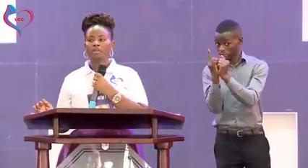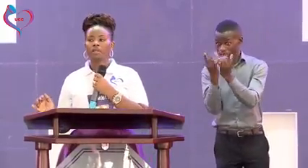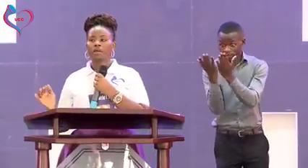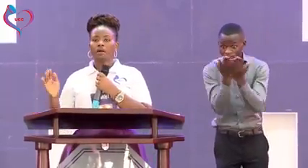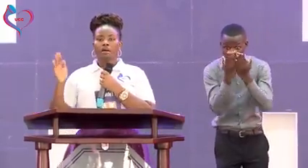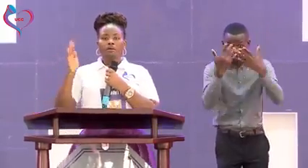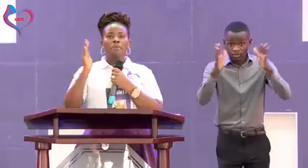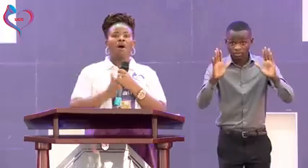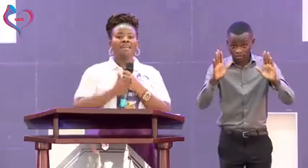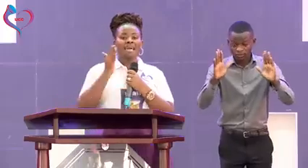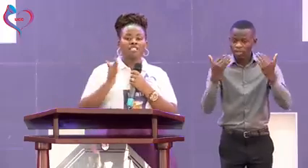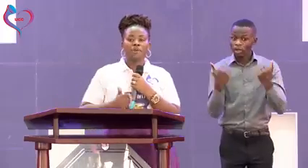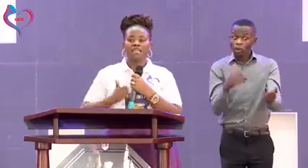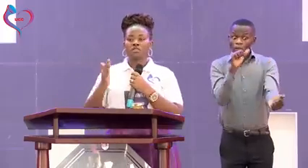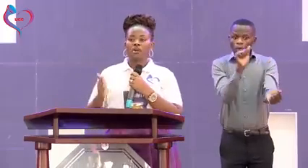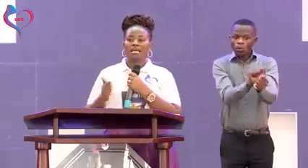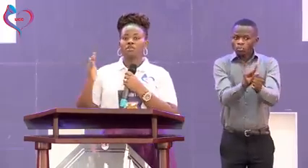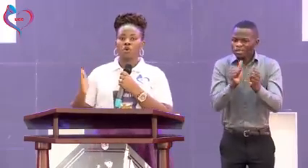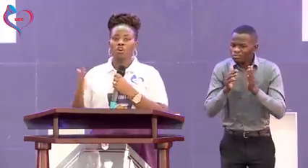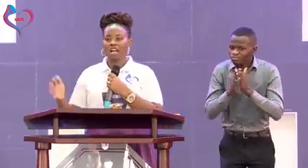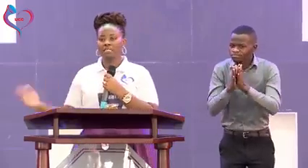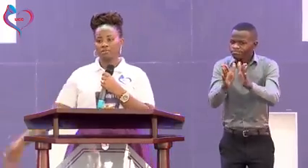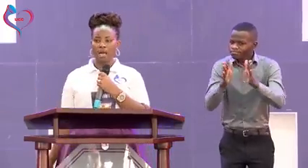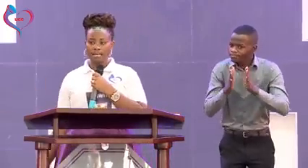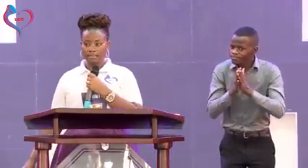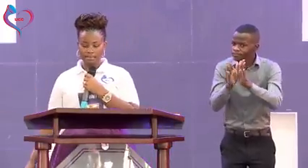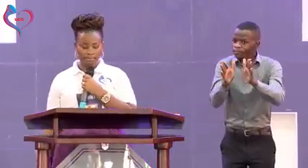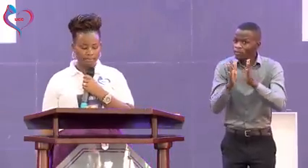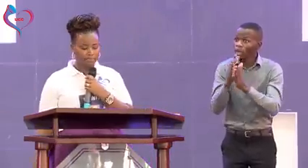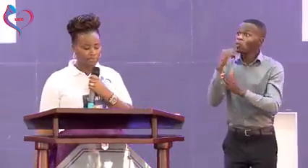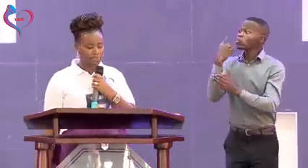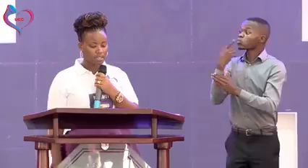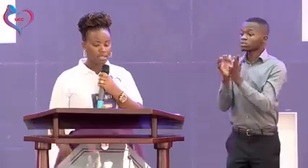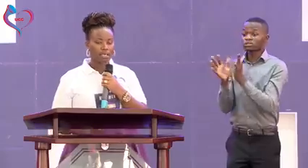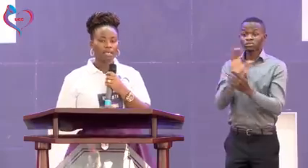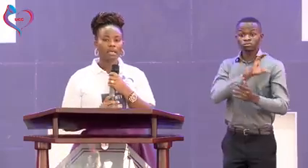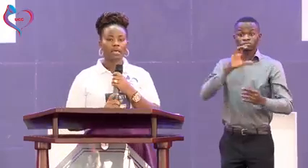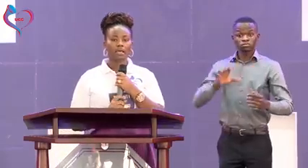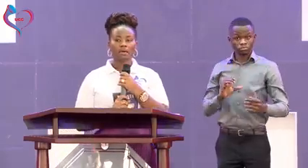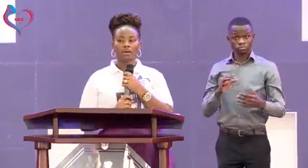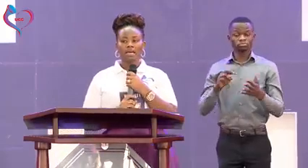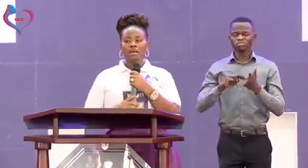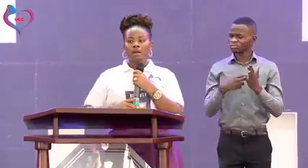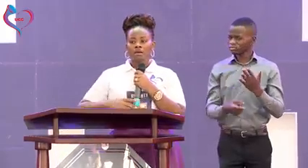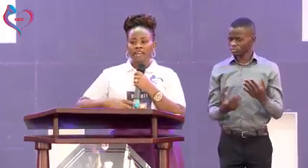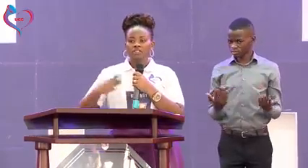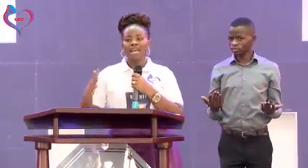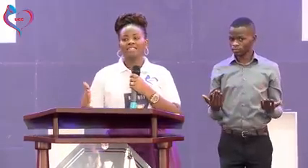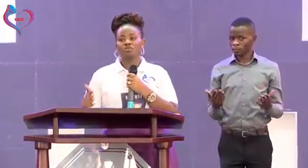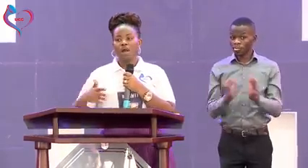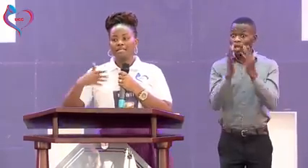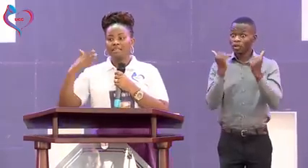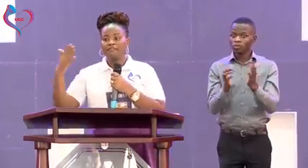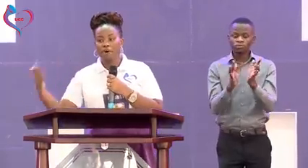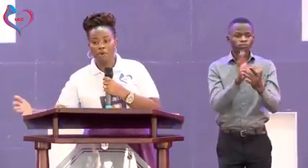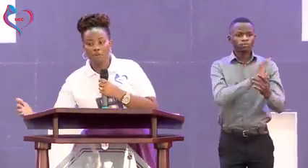Philippians 2:5-11, where we have read, Paul explains to us who Christ was. Paulo anyonyola Kristo yani. That